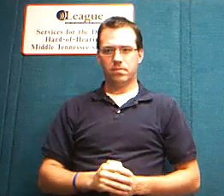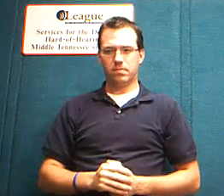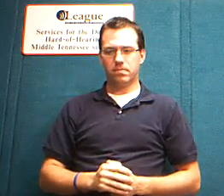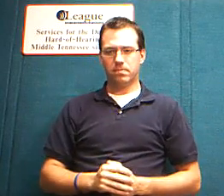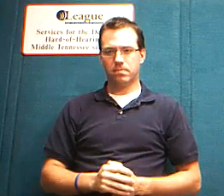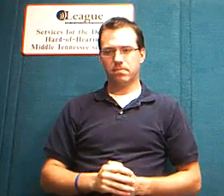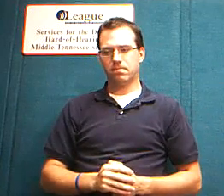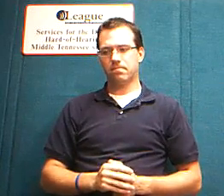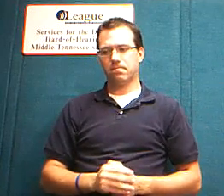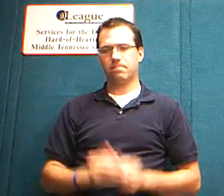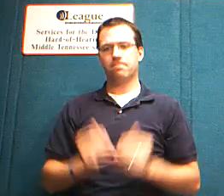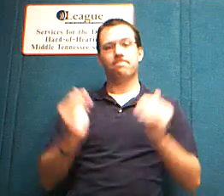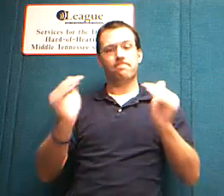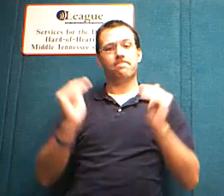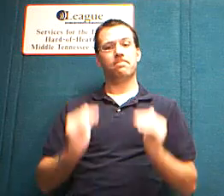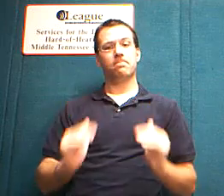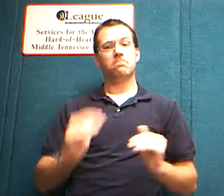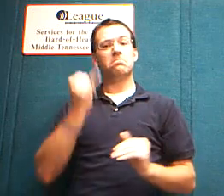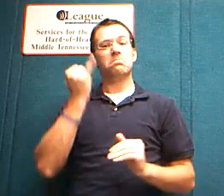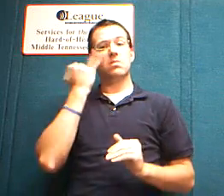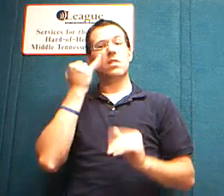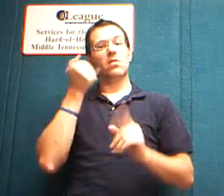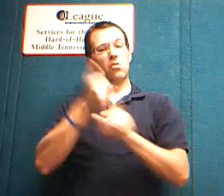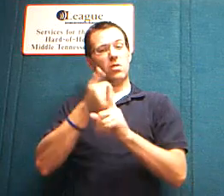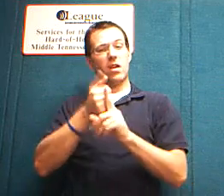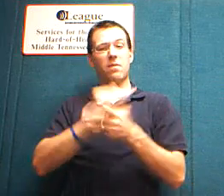So what do you do if you get sick? You stay home.